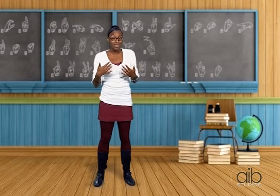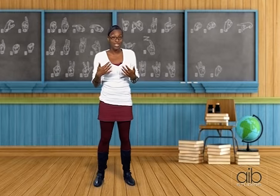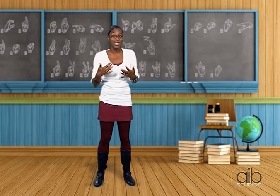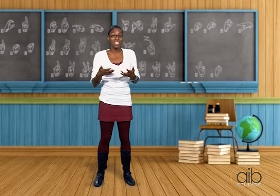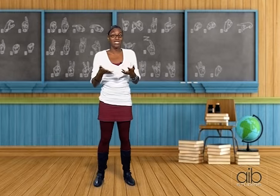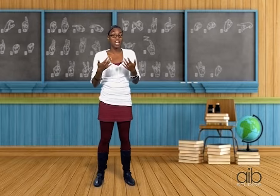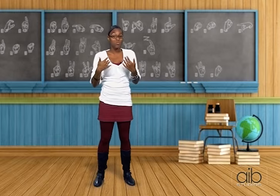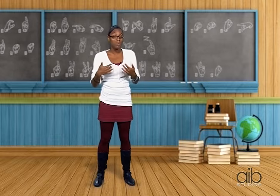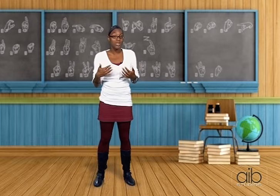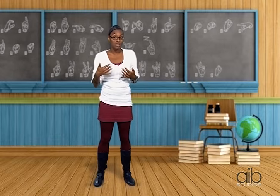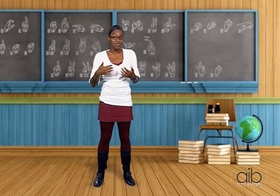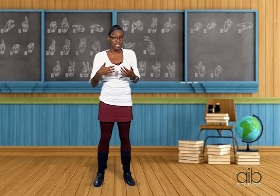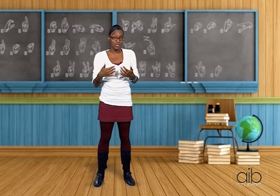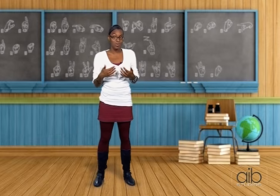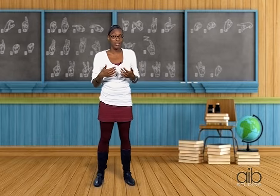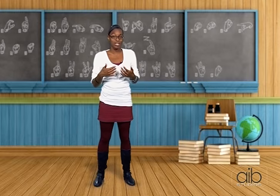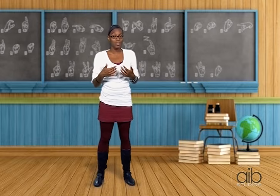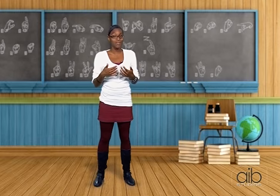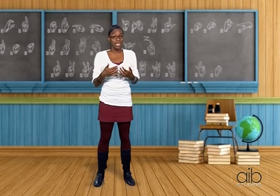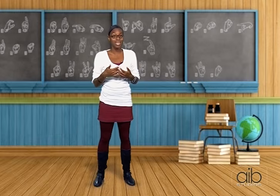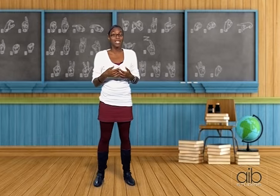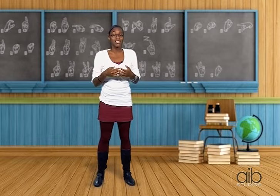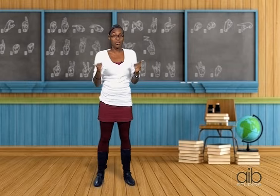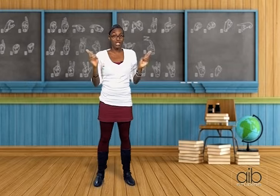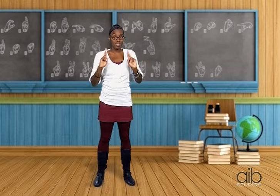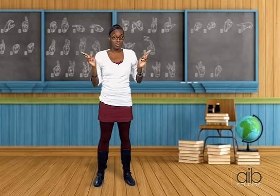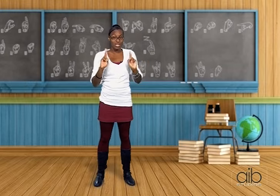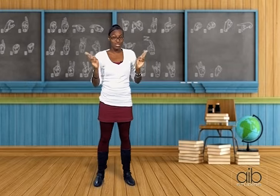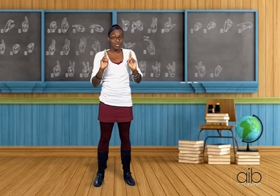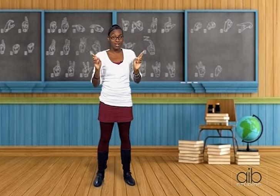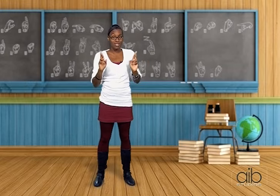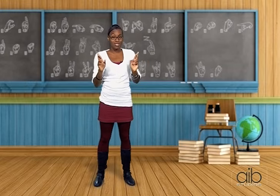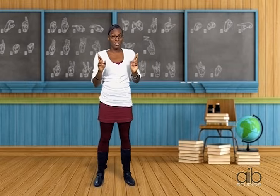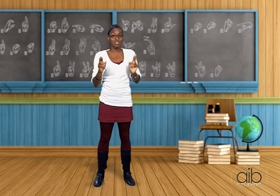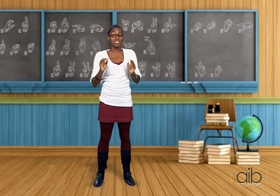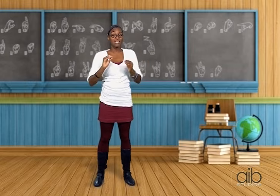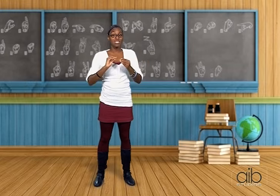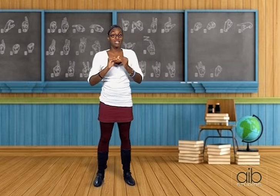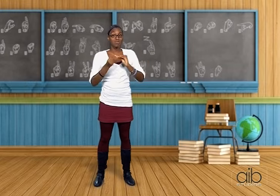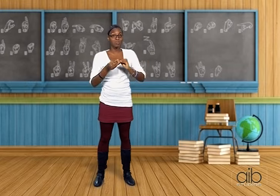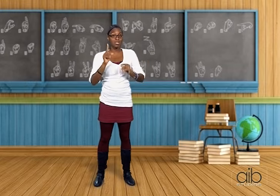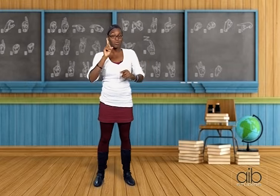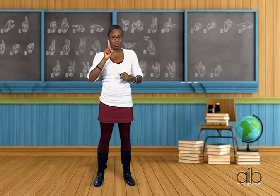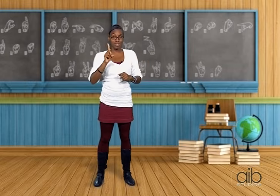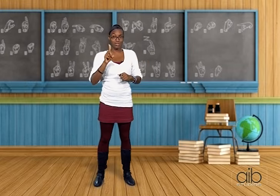tablet and tell me what I'm finger spelling. Okay? So you guys ready to start? So this is number 1.